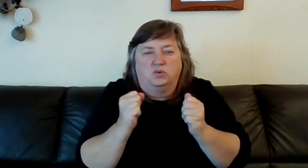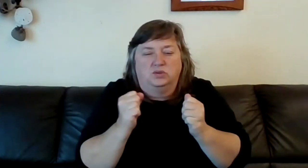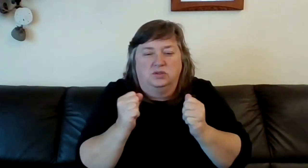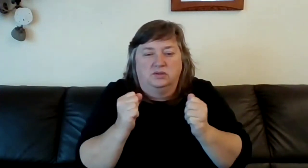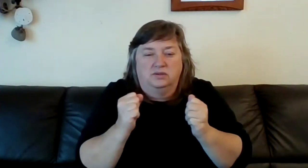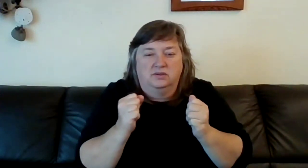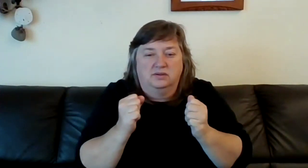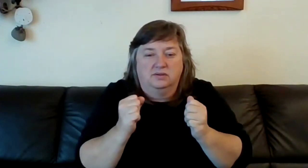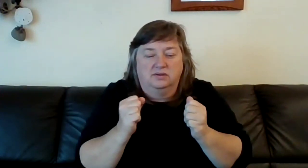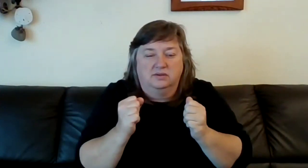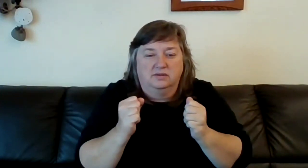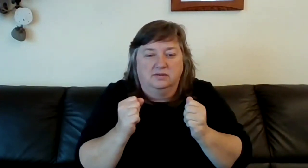Cold.